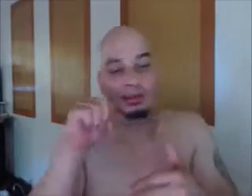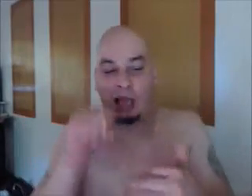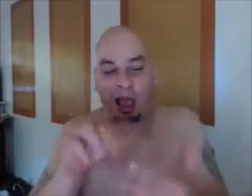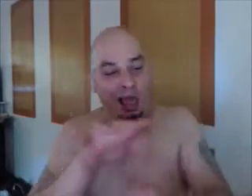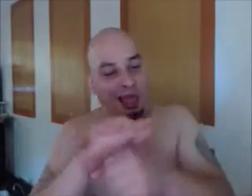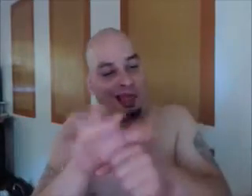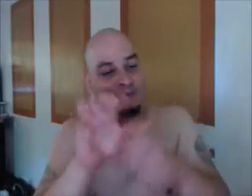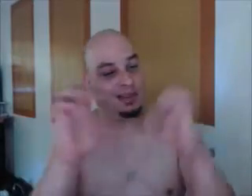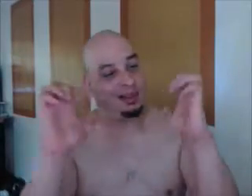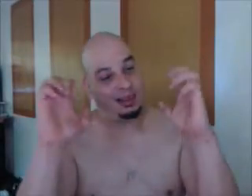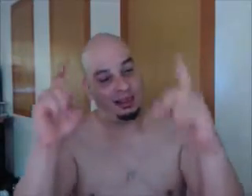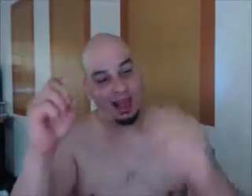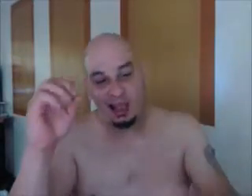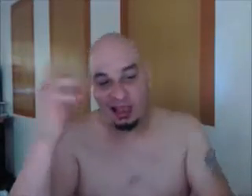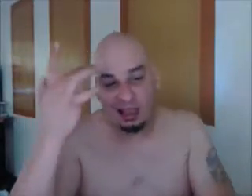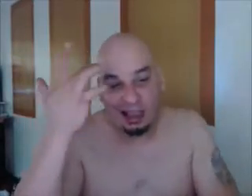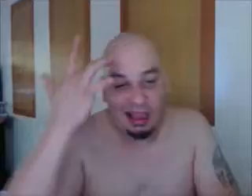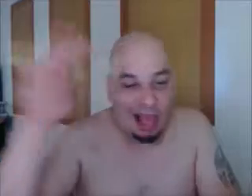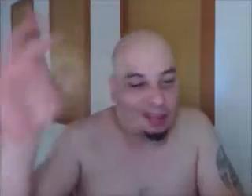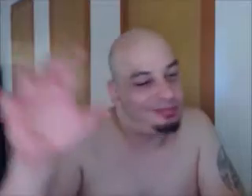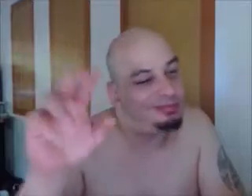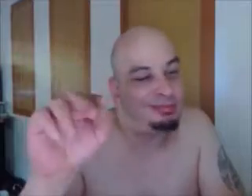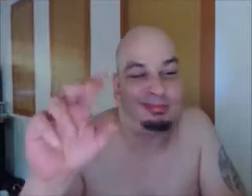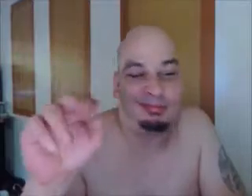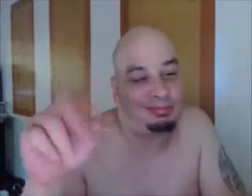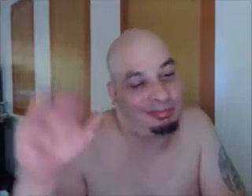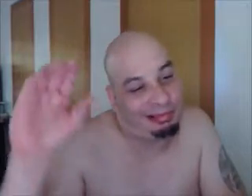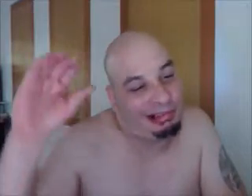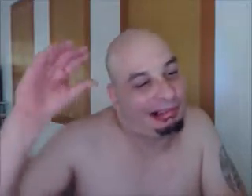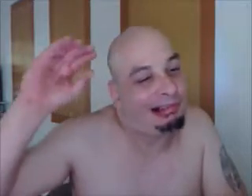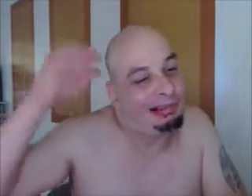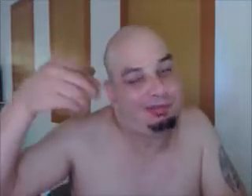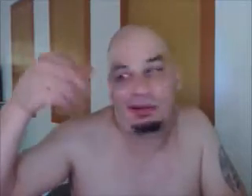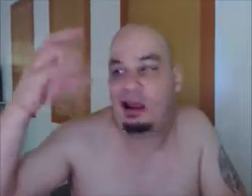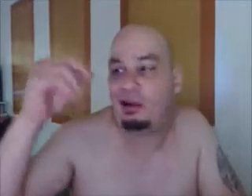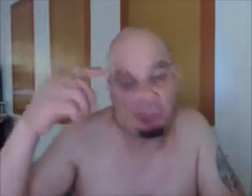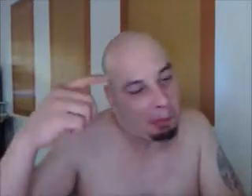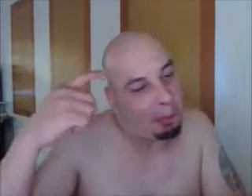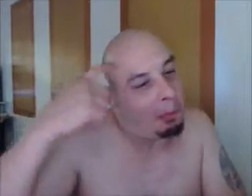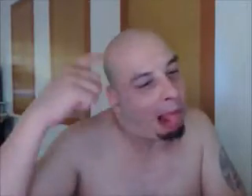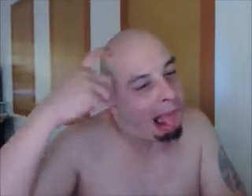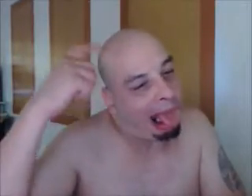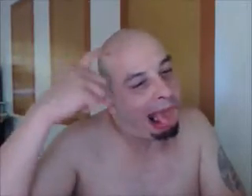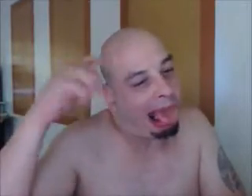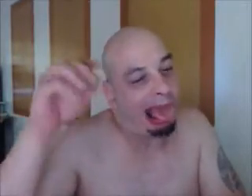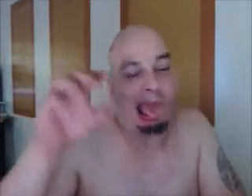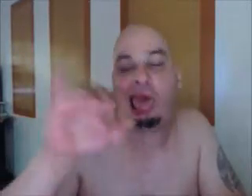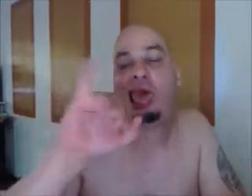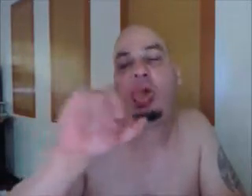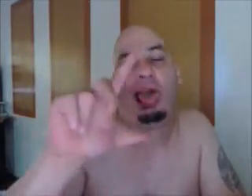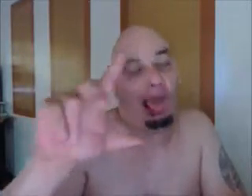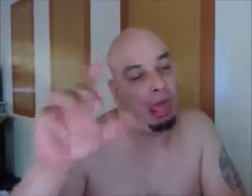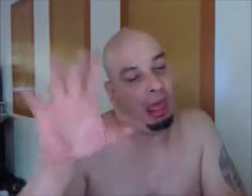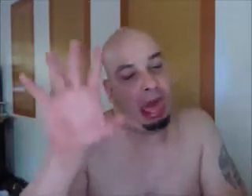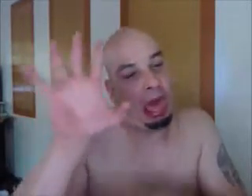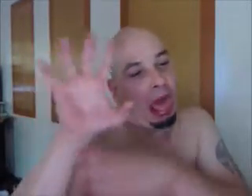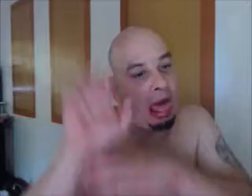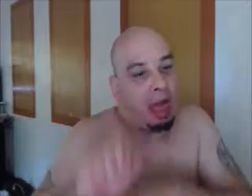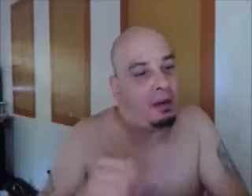you pick this person because of race or other specific categories. They chose not to charge. Here's one of the lessons you also get from that. It's not